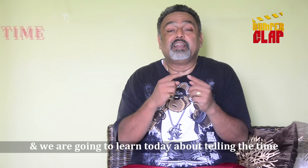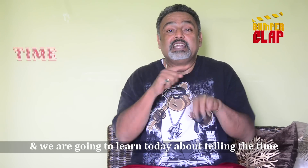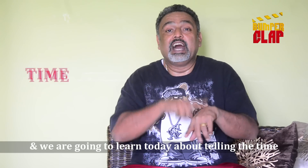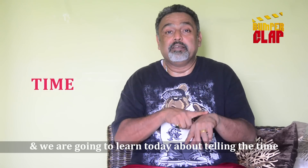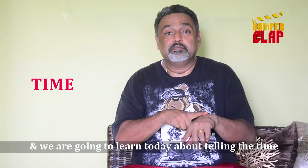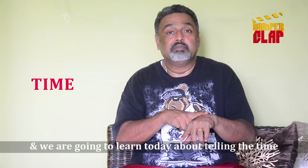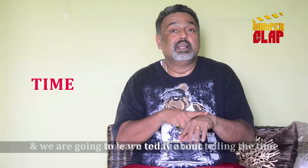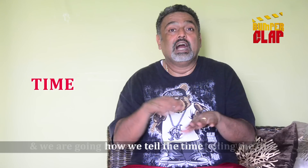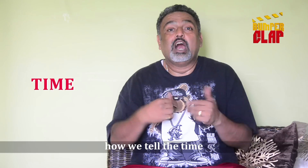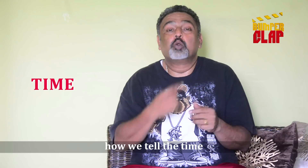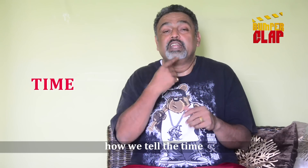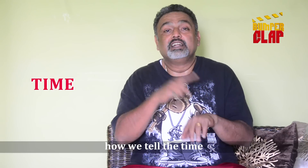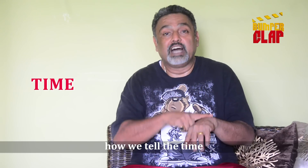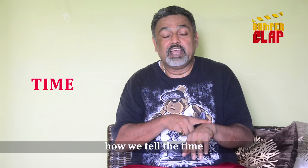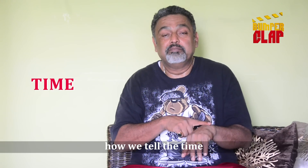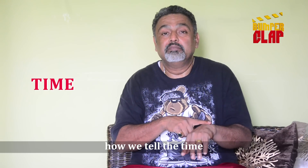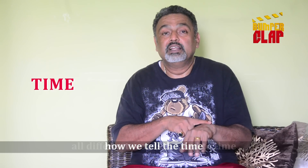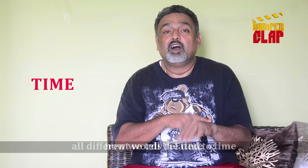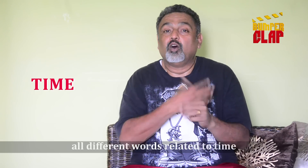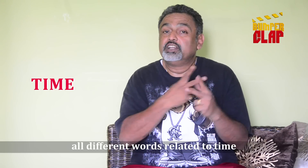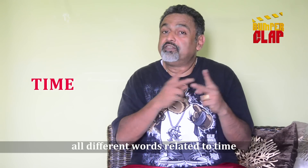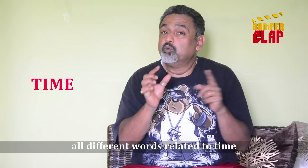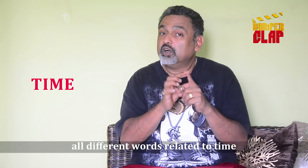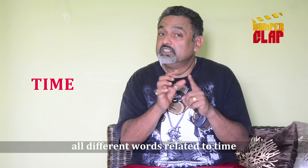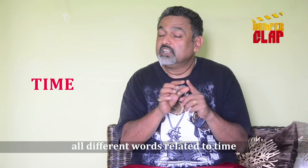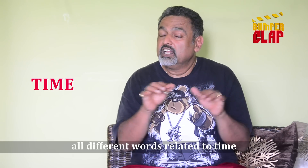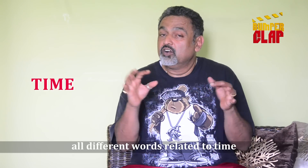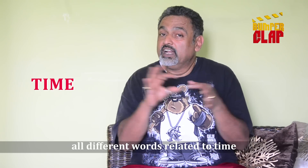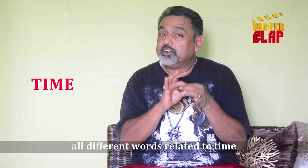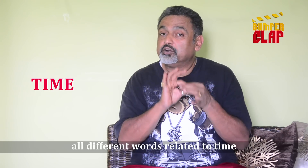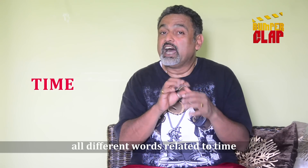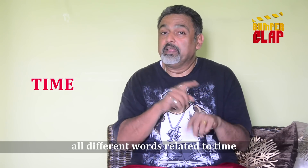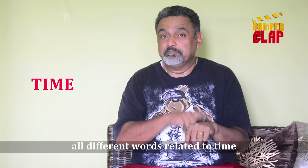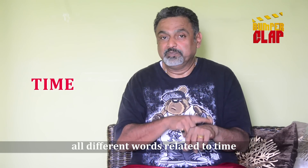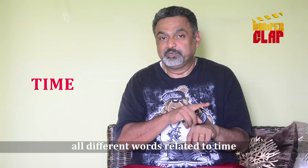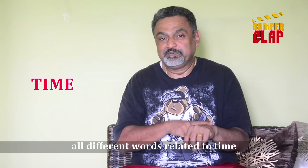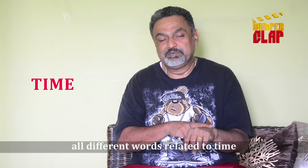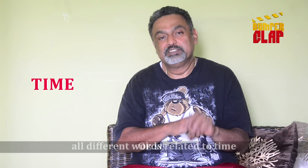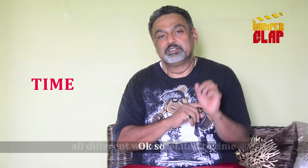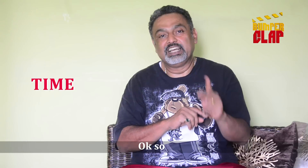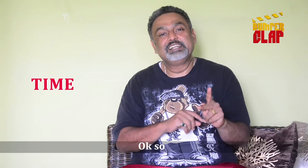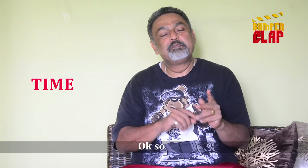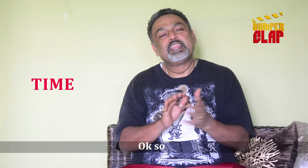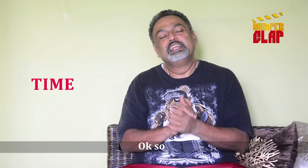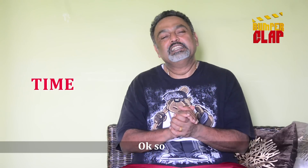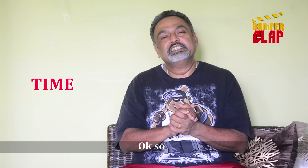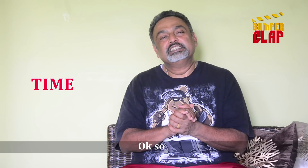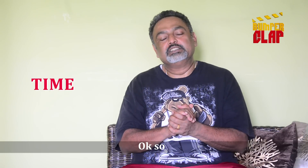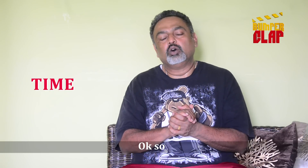the time how we tell time all the different words related to time okay so